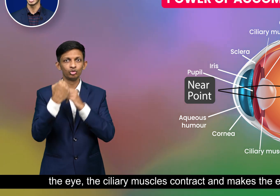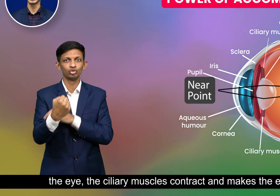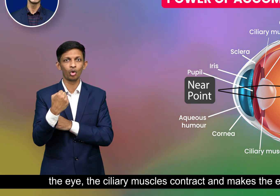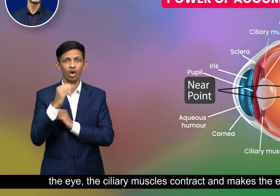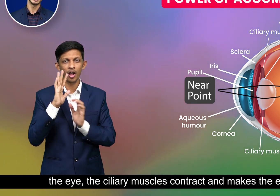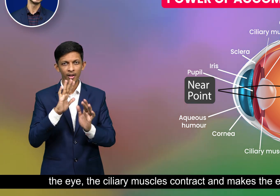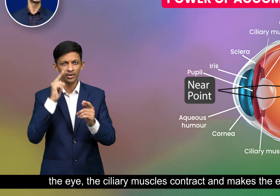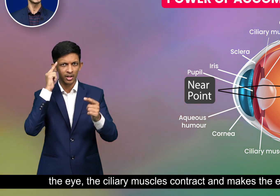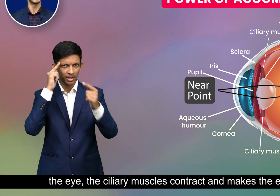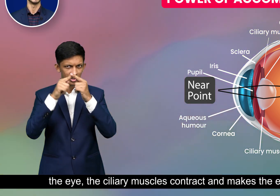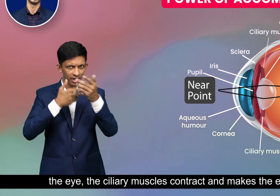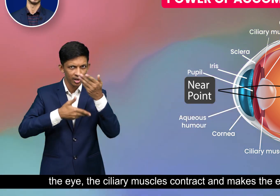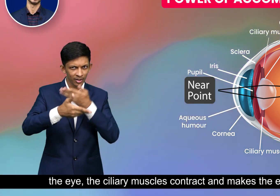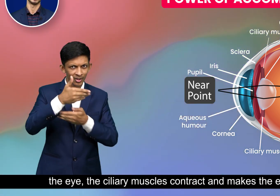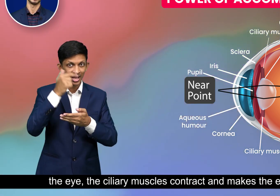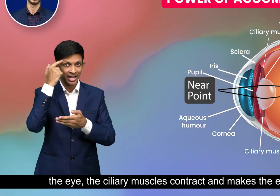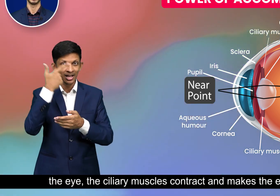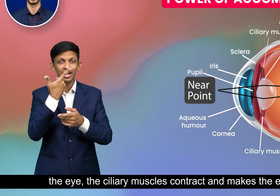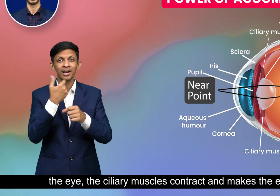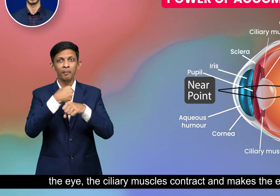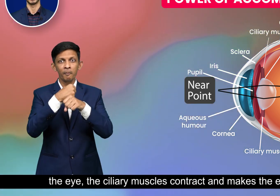the eye lens thicker.